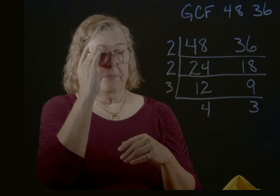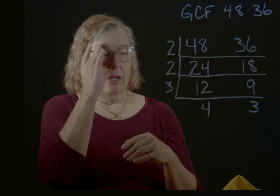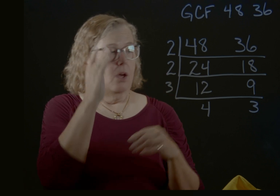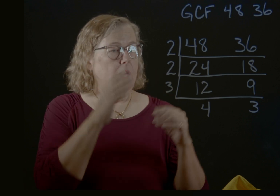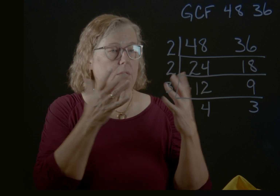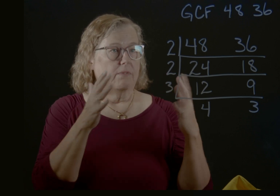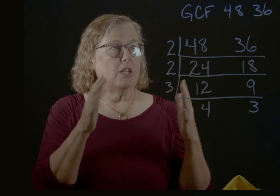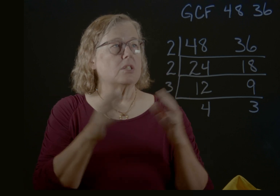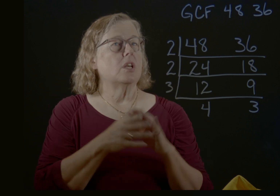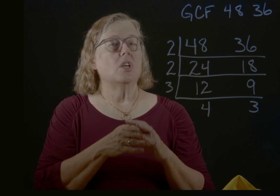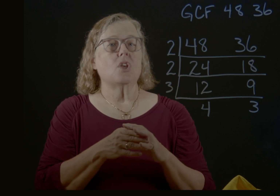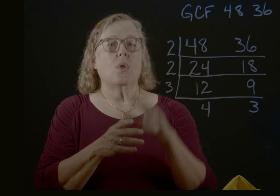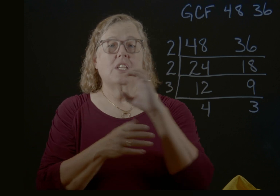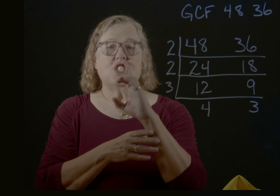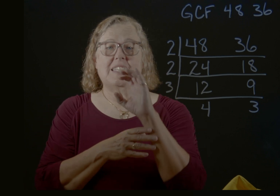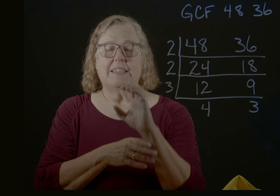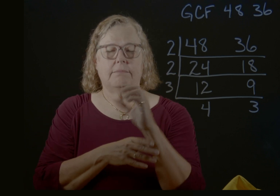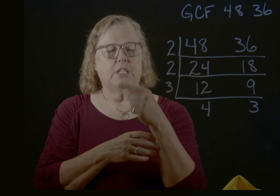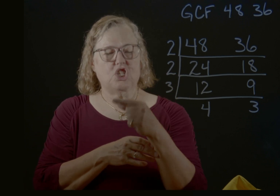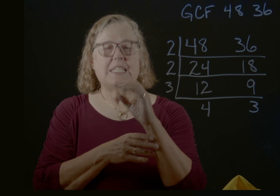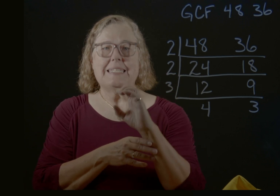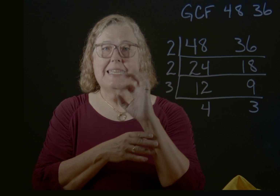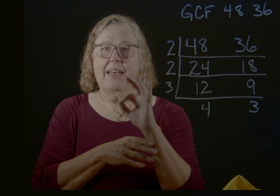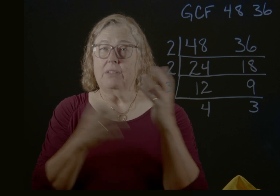done. So the GCF is what?